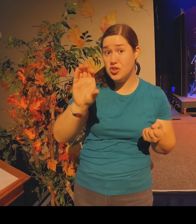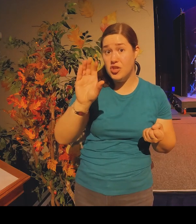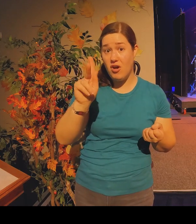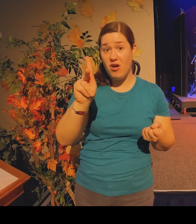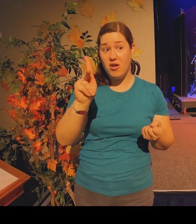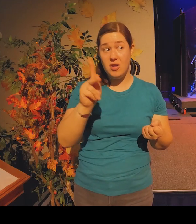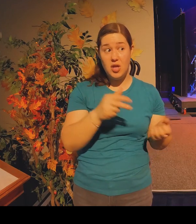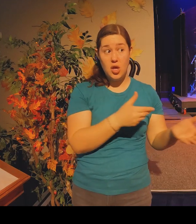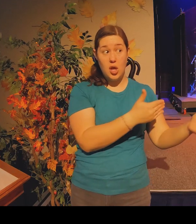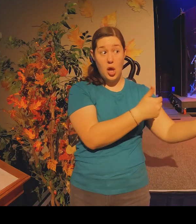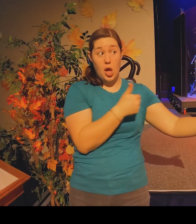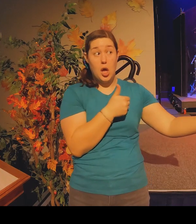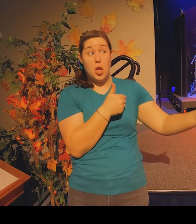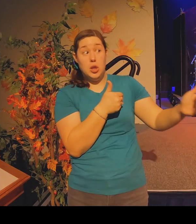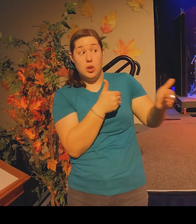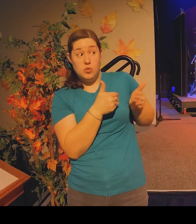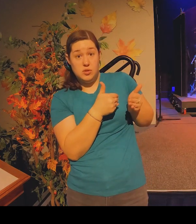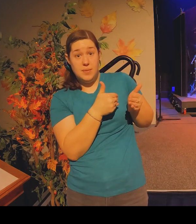But what was I really doing?